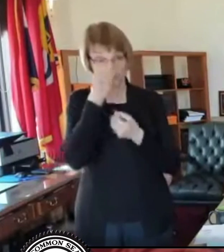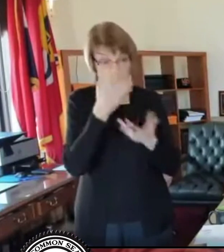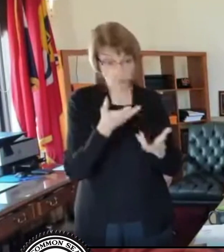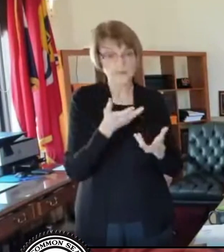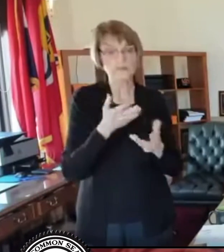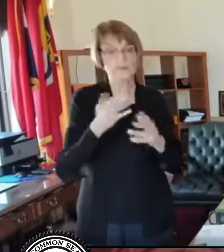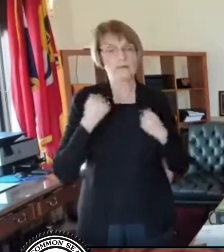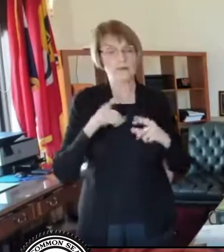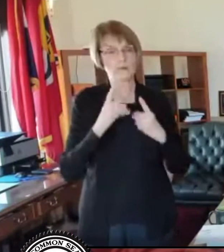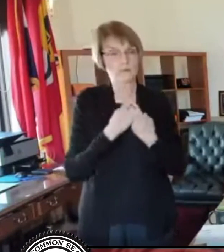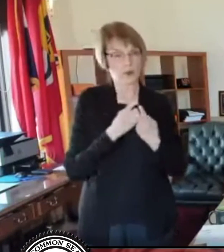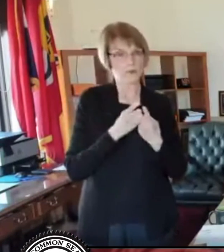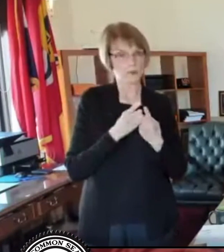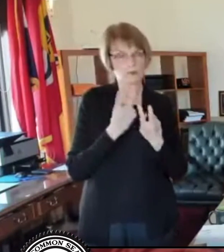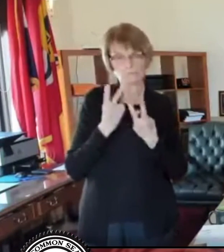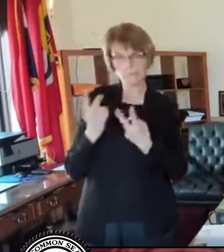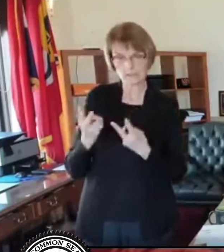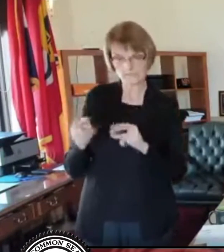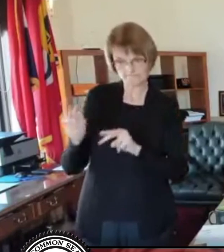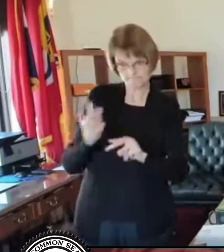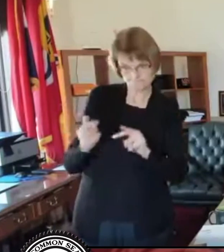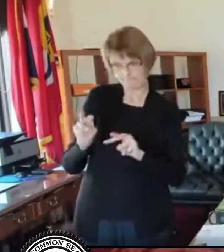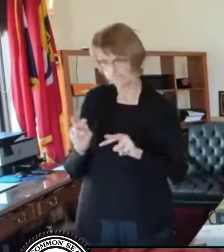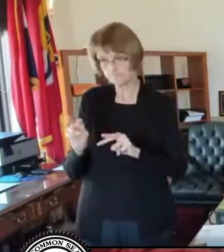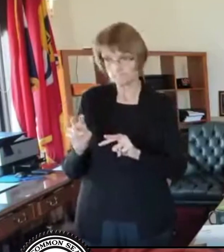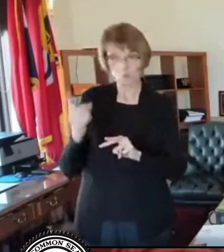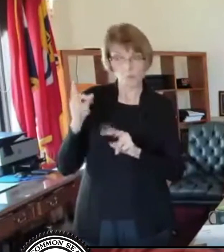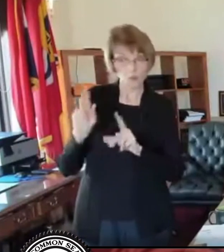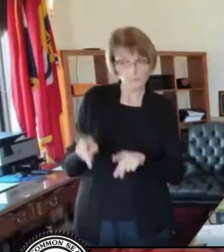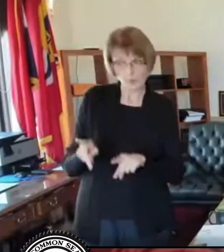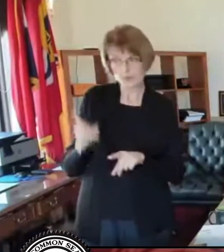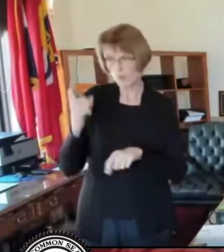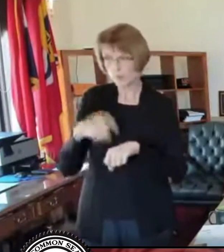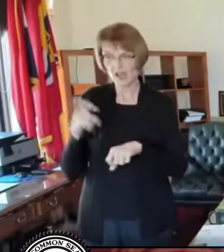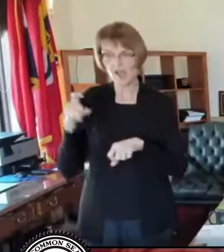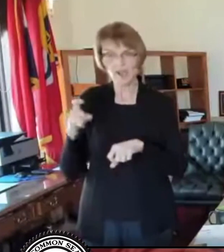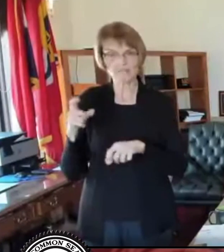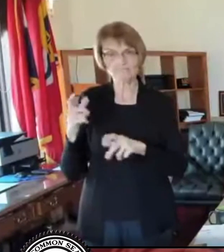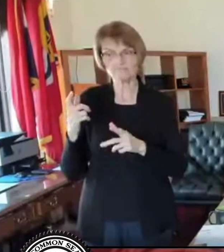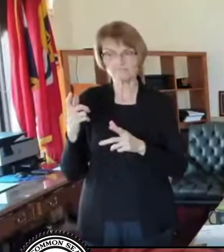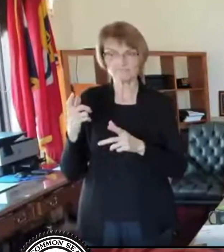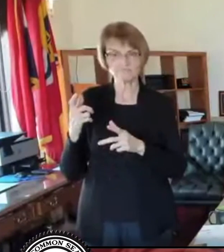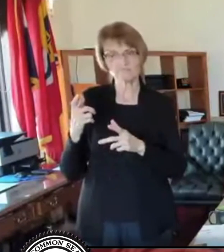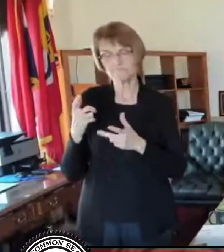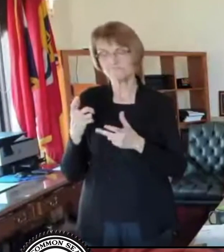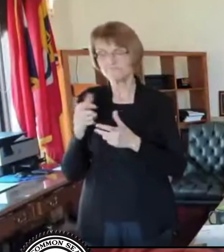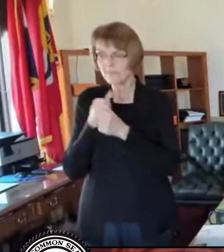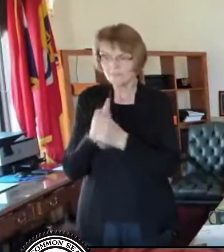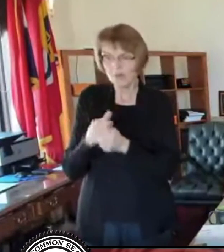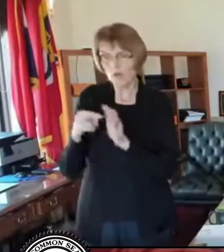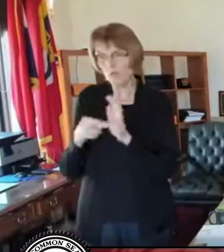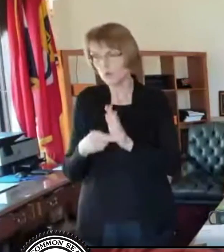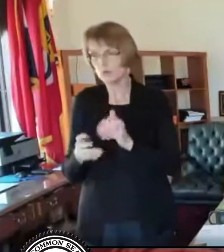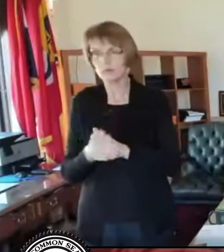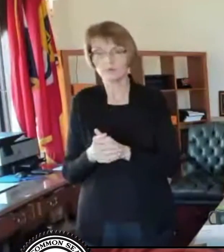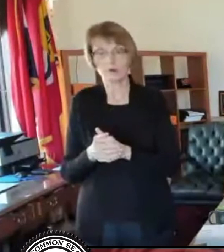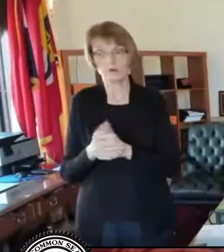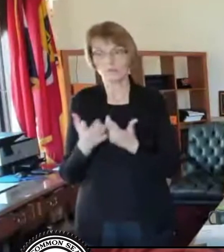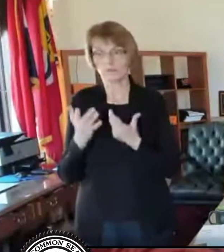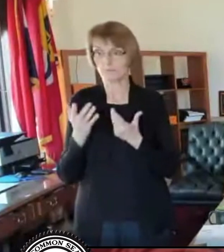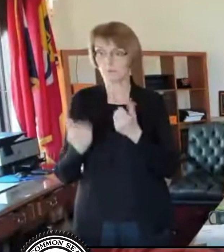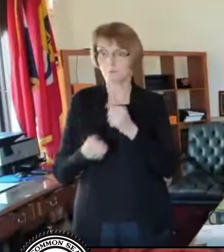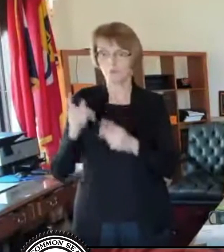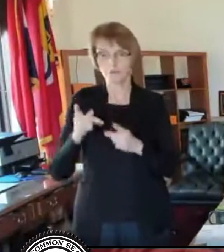to that location to see if it's, you know, if it was just one person at one time who was violating, or if it's something where people just are not wearing